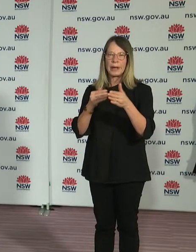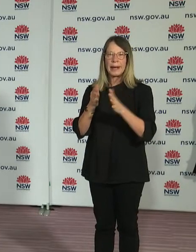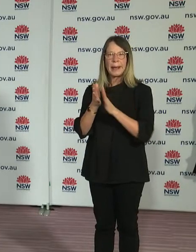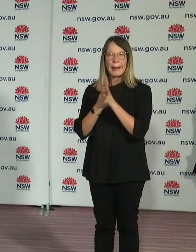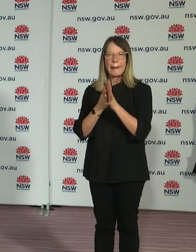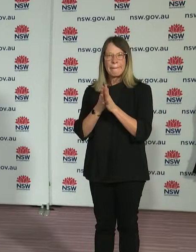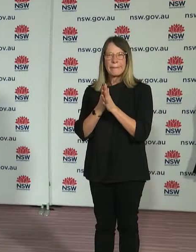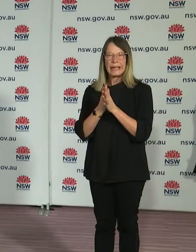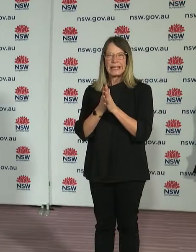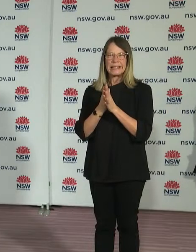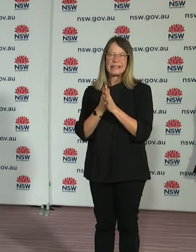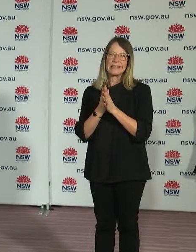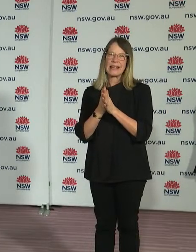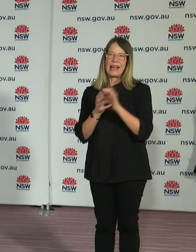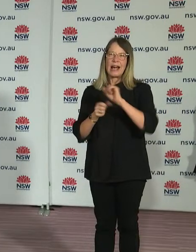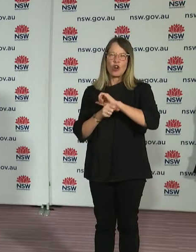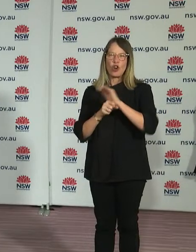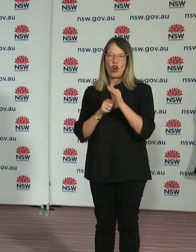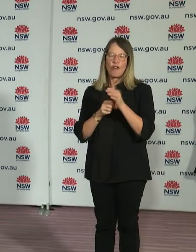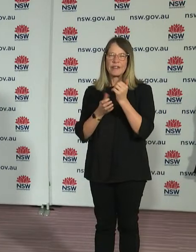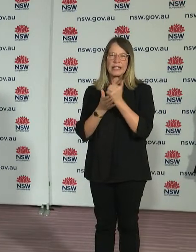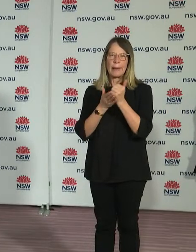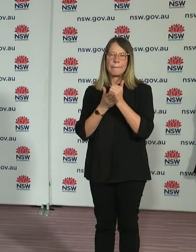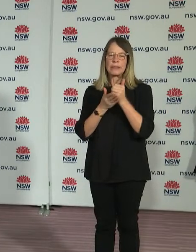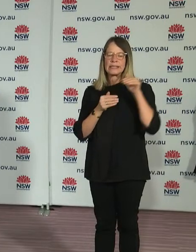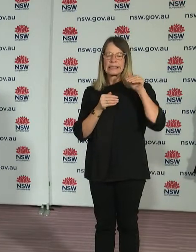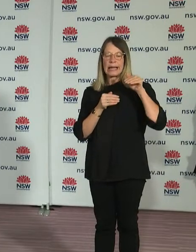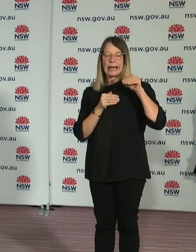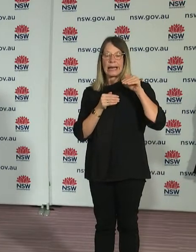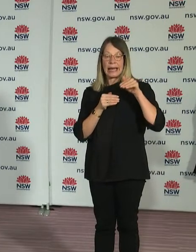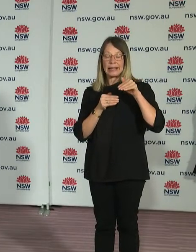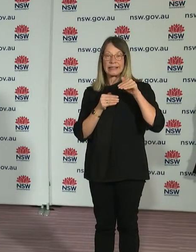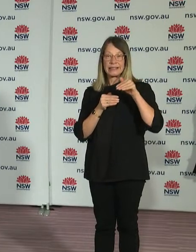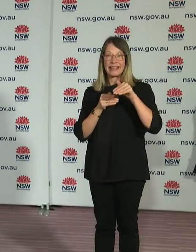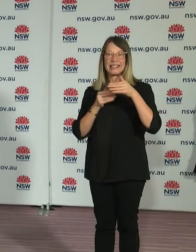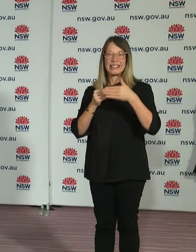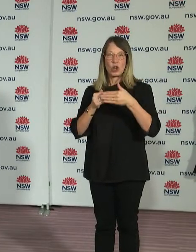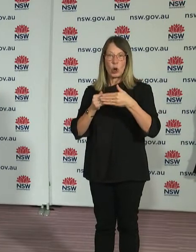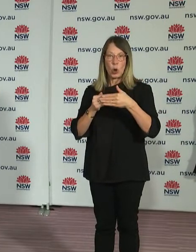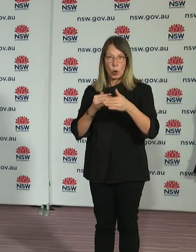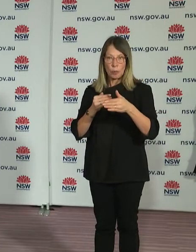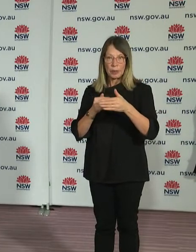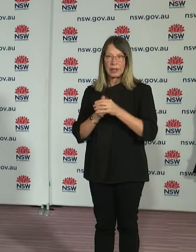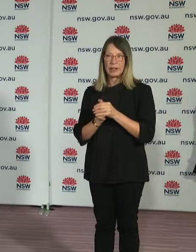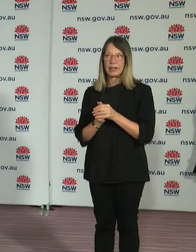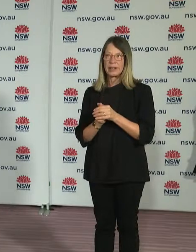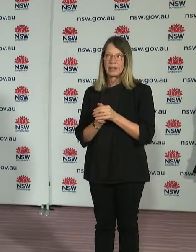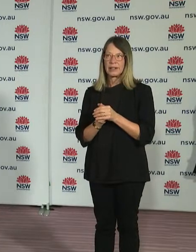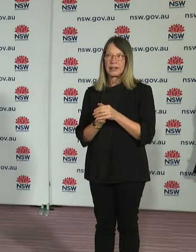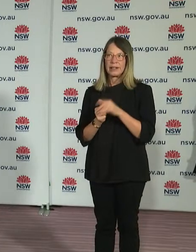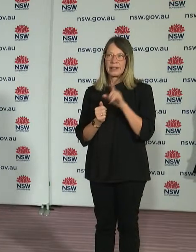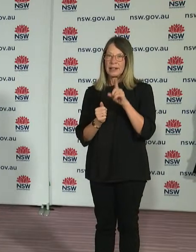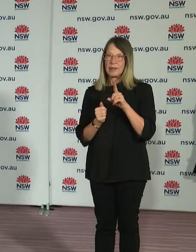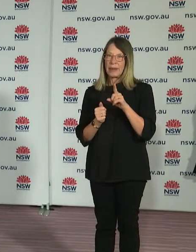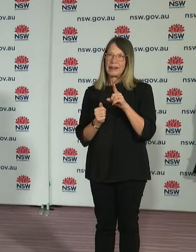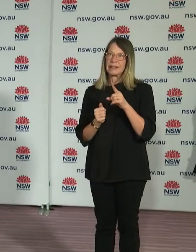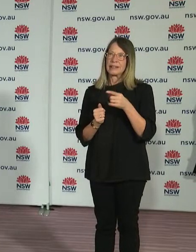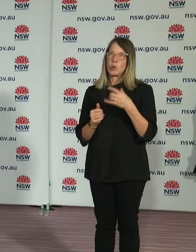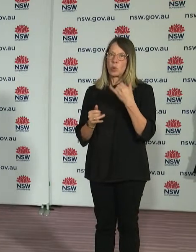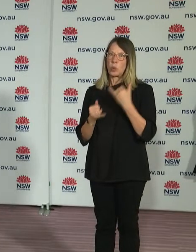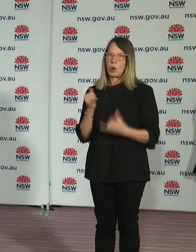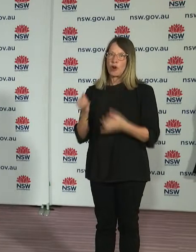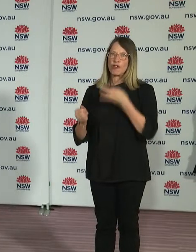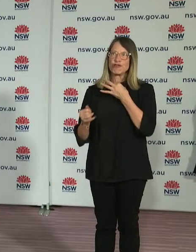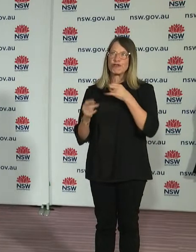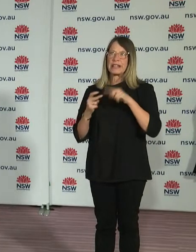more challenging when your case numbers are going up and you face the prospect of reopening. So I think when anyone's making comparisons, they have to take all of that into account